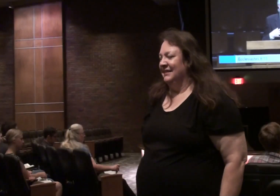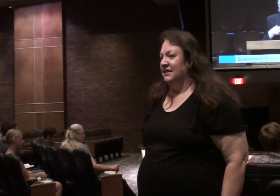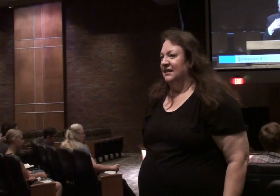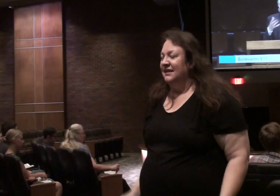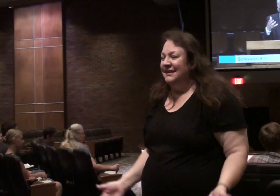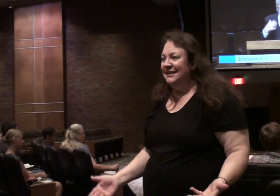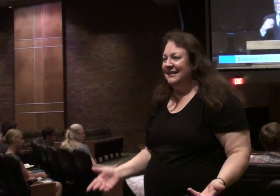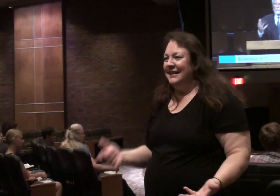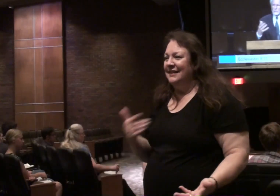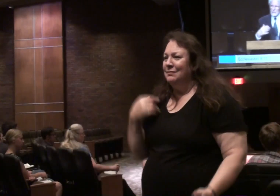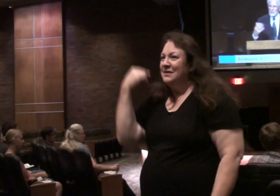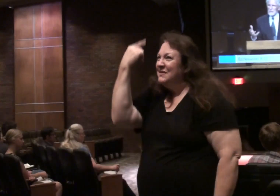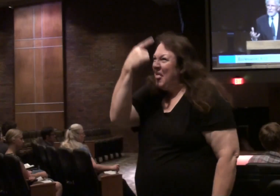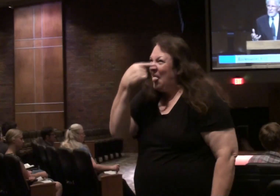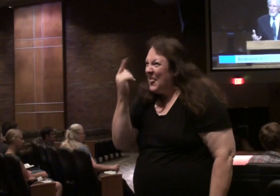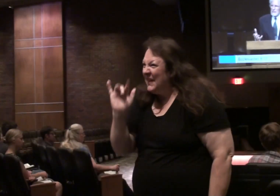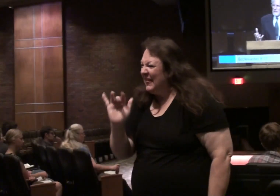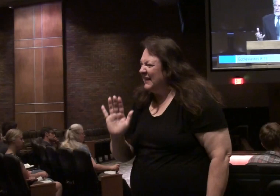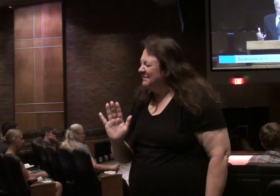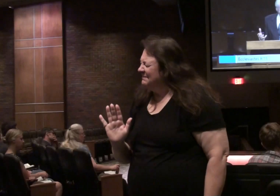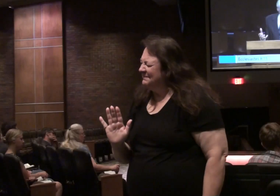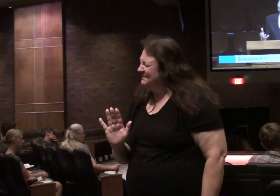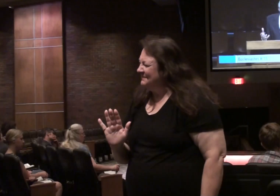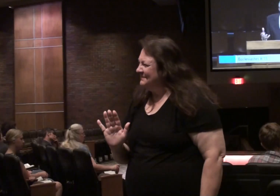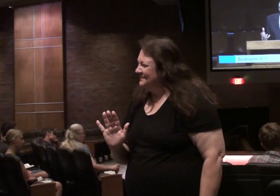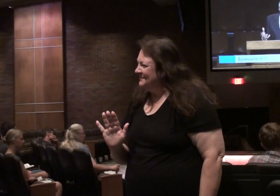Well, that's not the appearance.